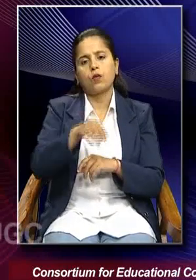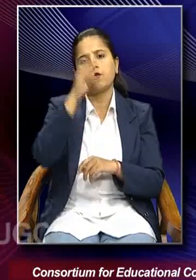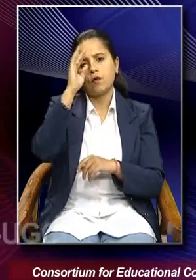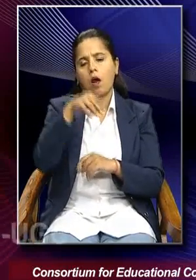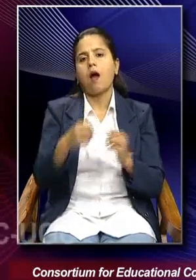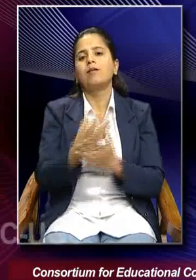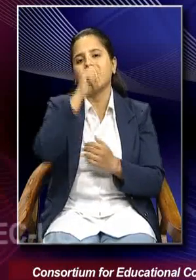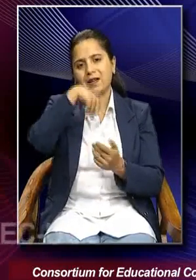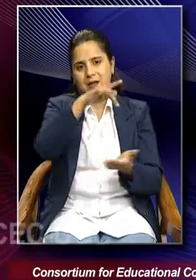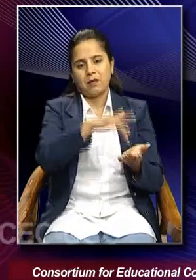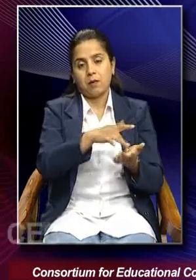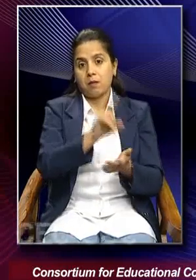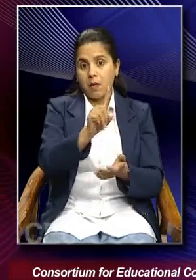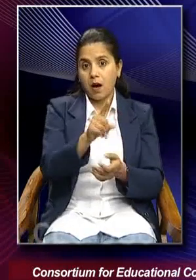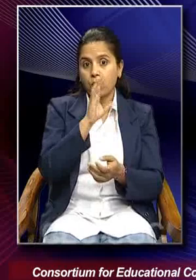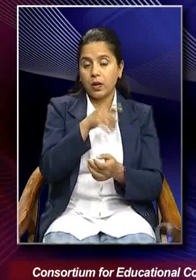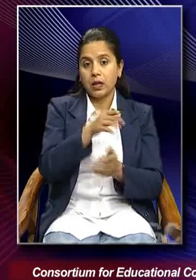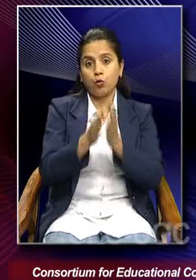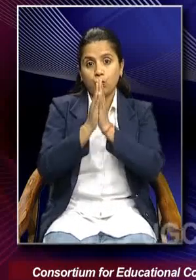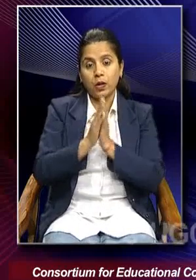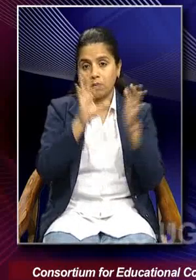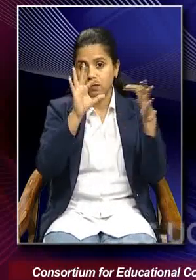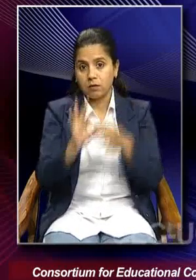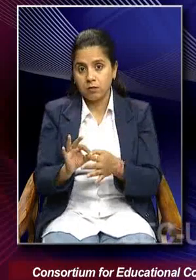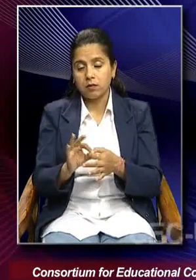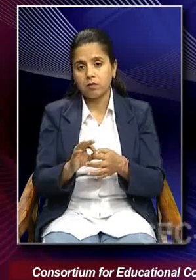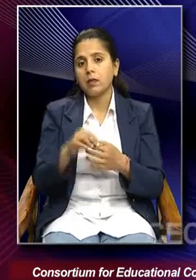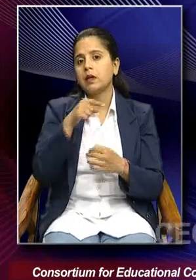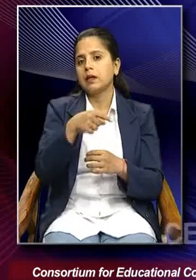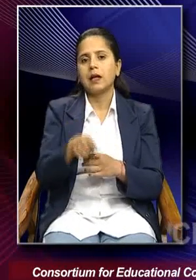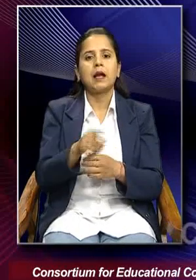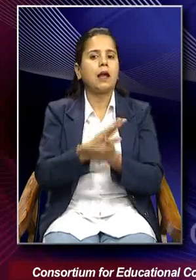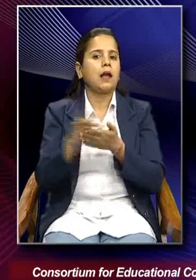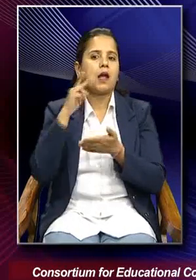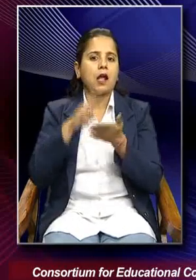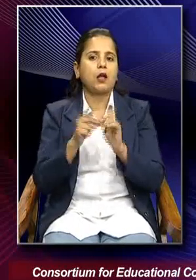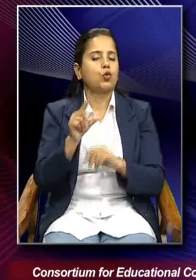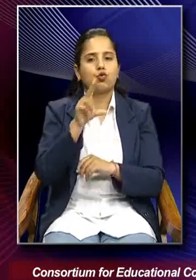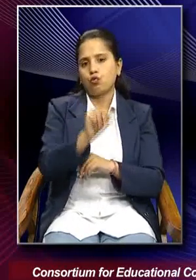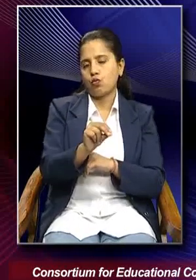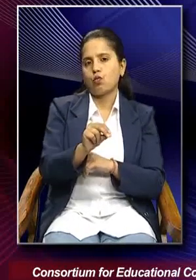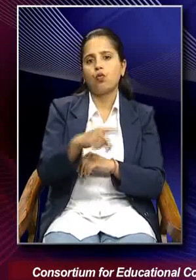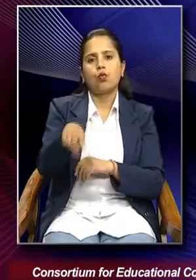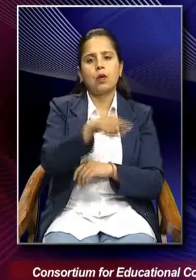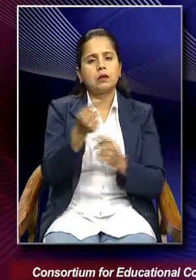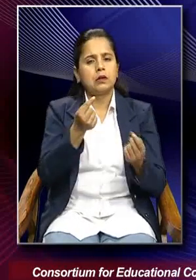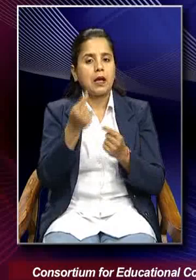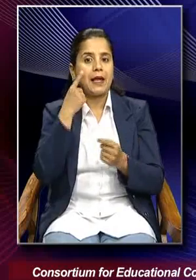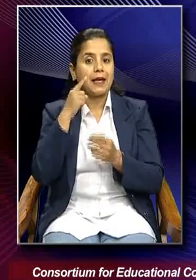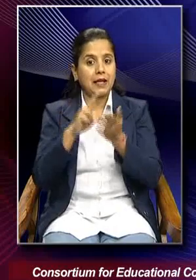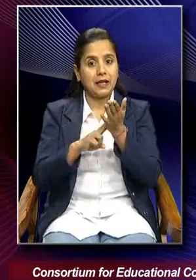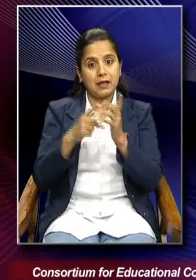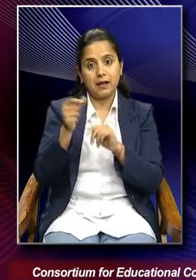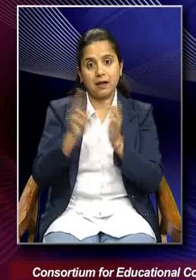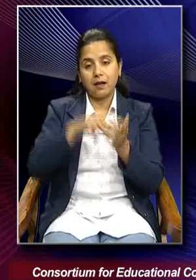India. But if you are taking it in a religious context, then it is not to be seen as synonymous to Indian